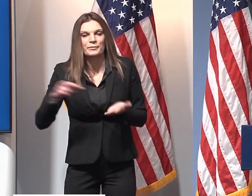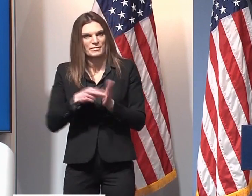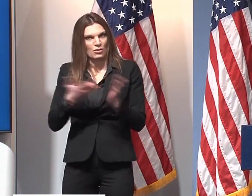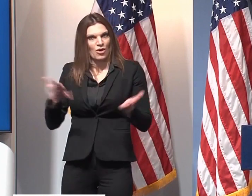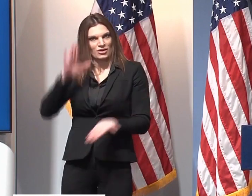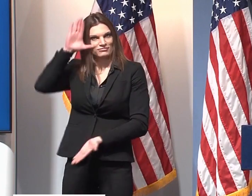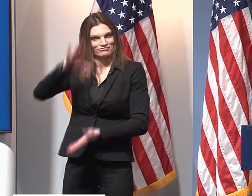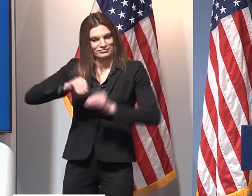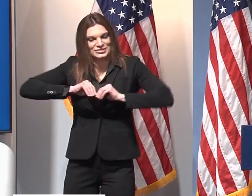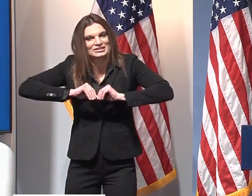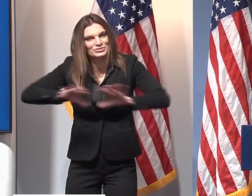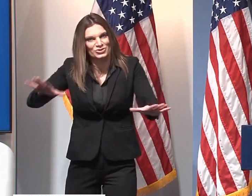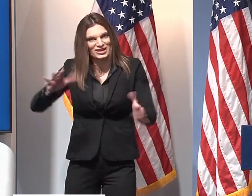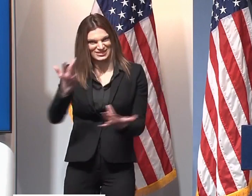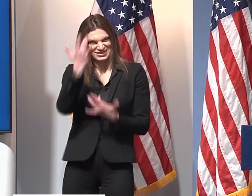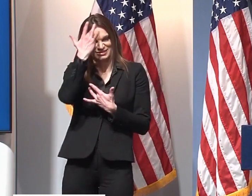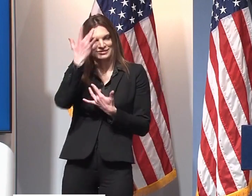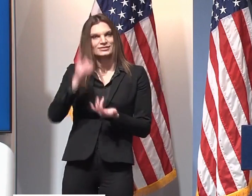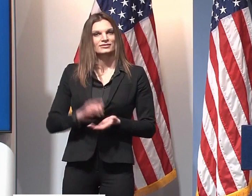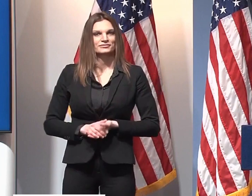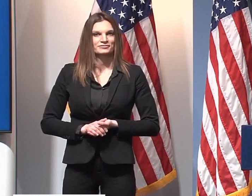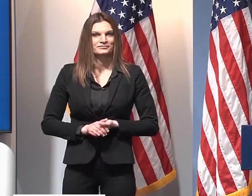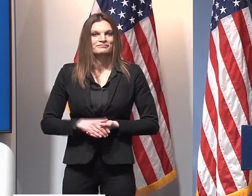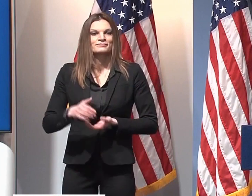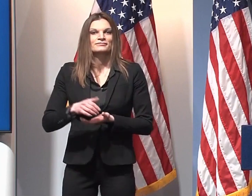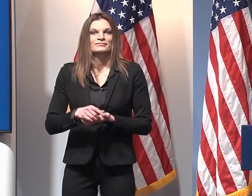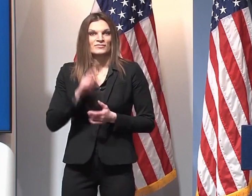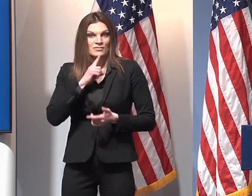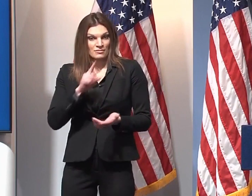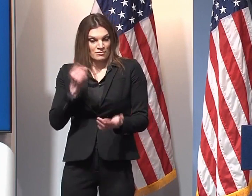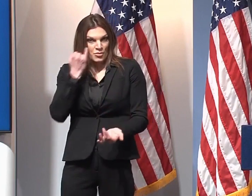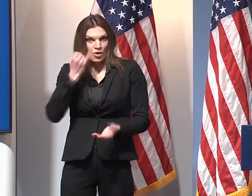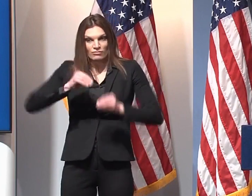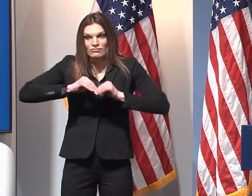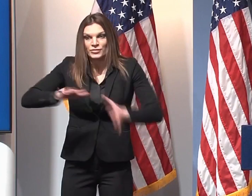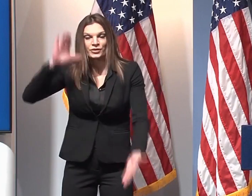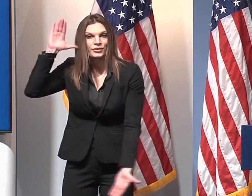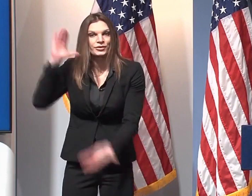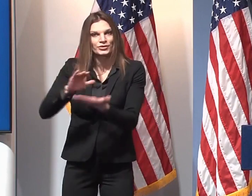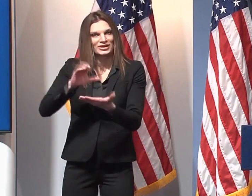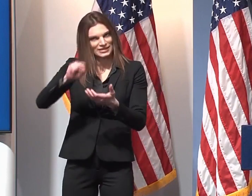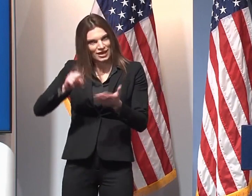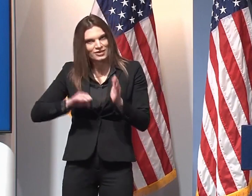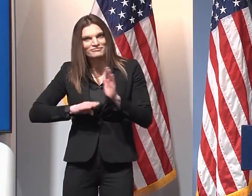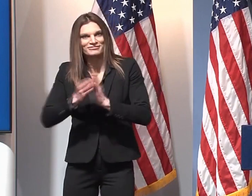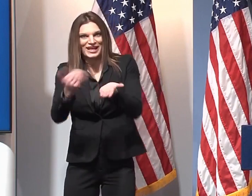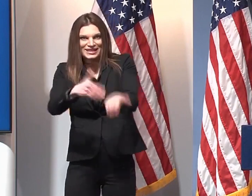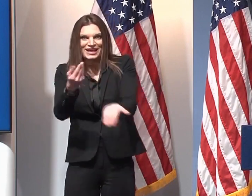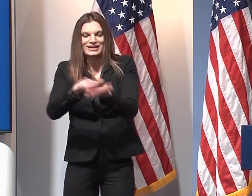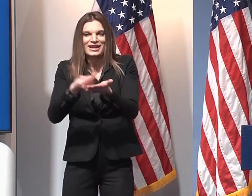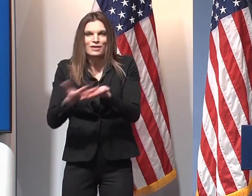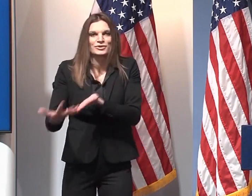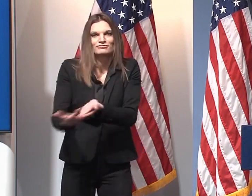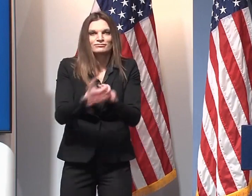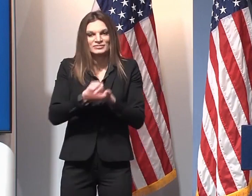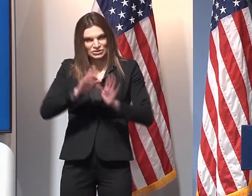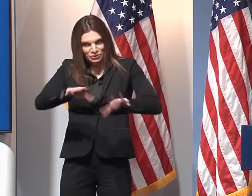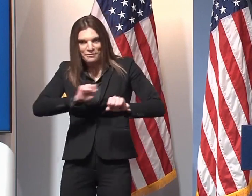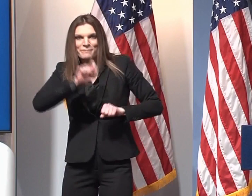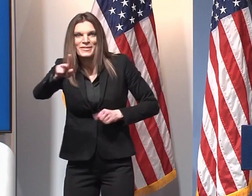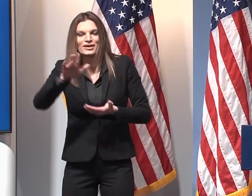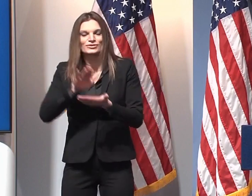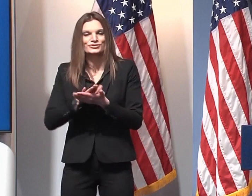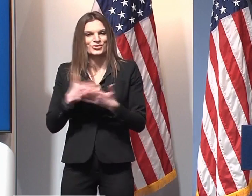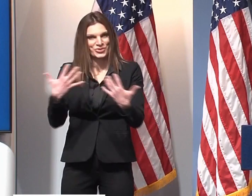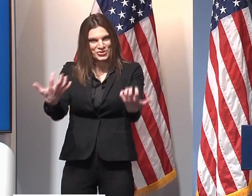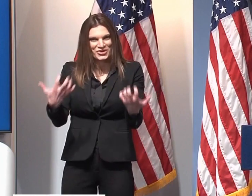slow the spread of the virus even more and continue to re-engage our economy, get and keep our kids in school,